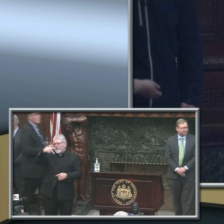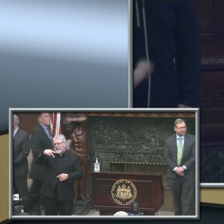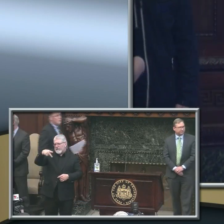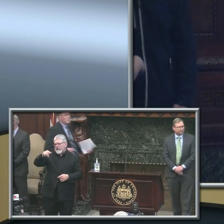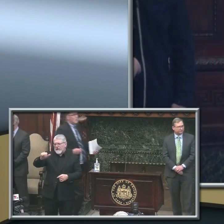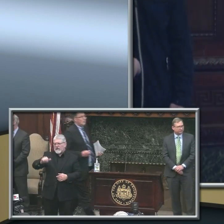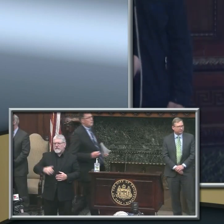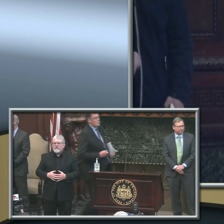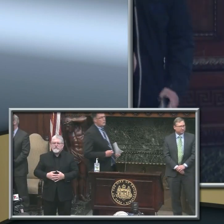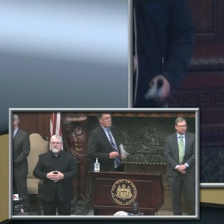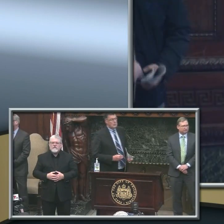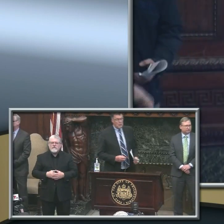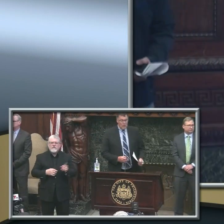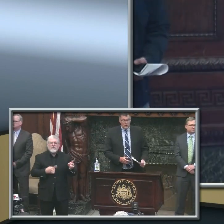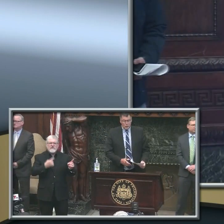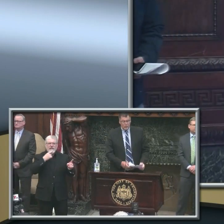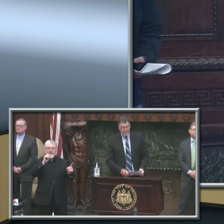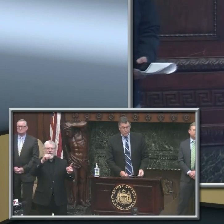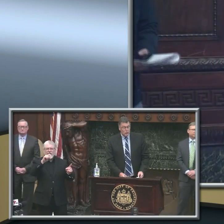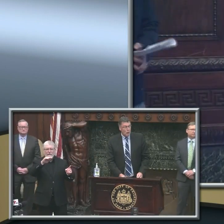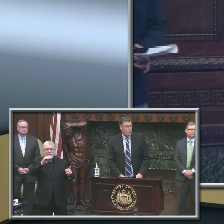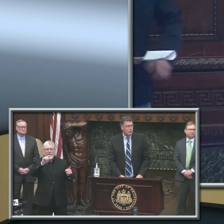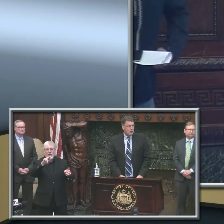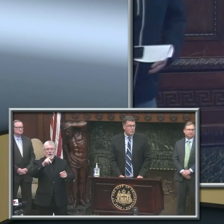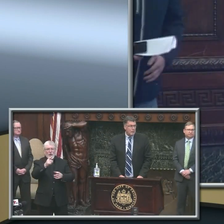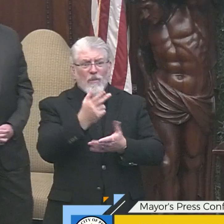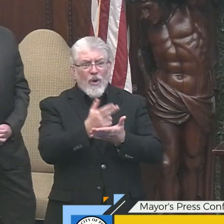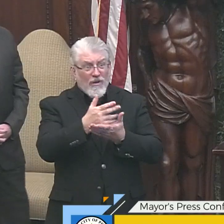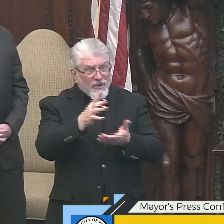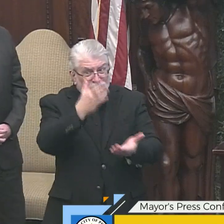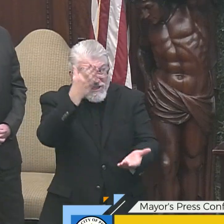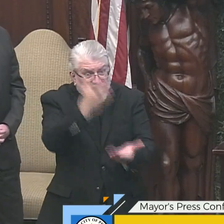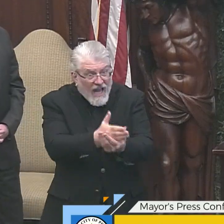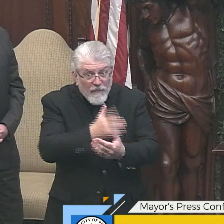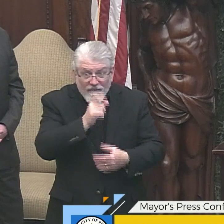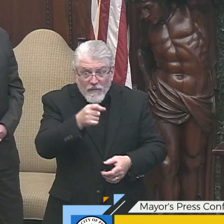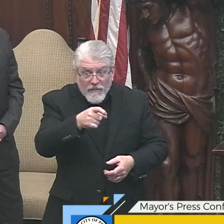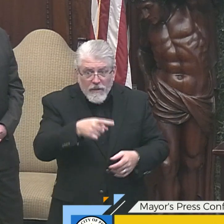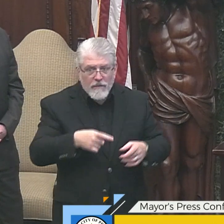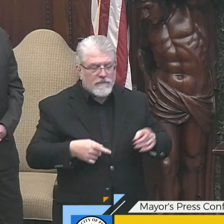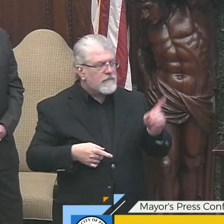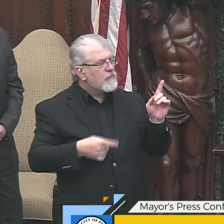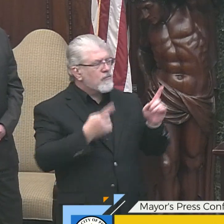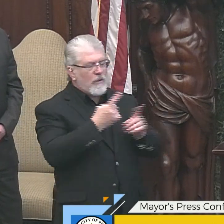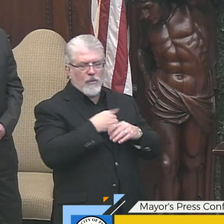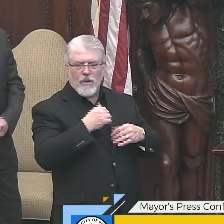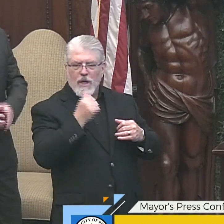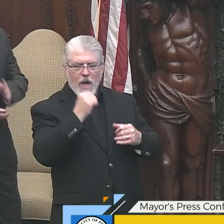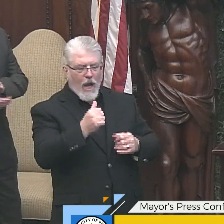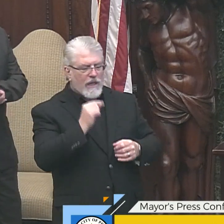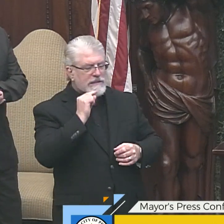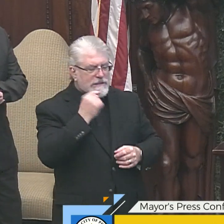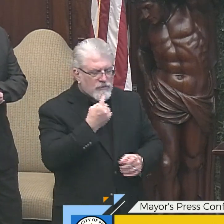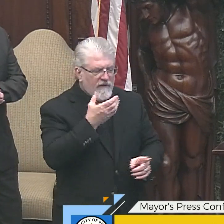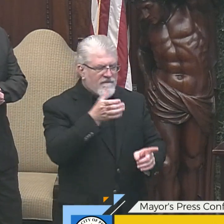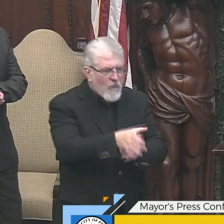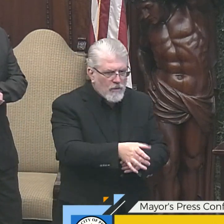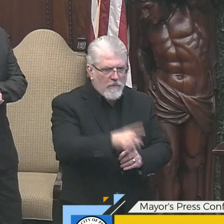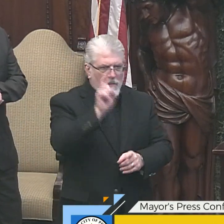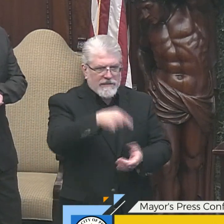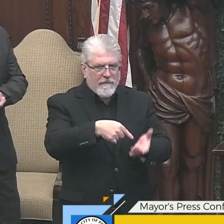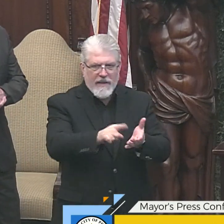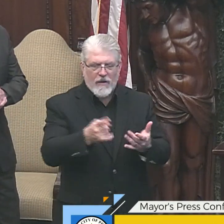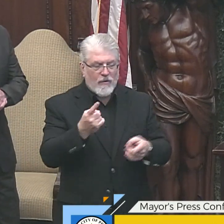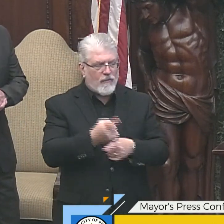that something that will take place? So again, there's no enforcement at the meters for the time period that the mayor has established